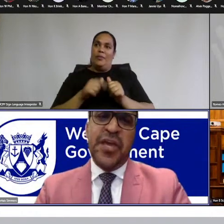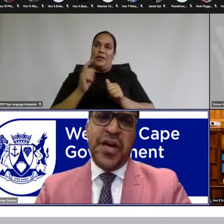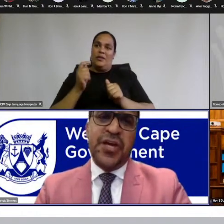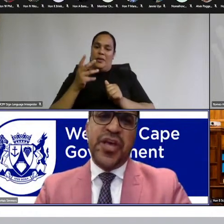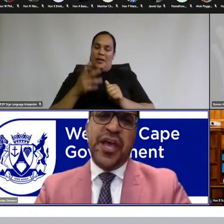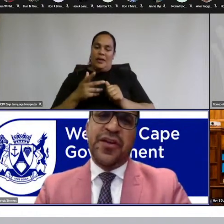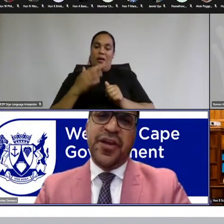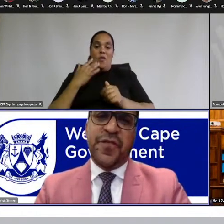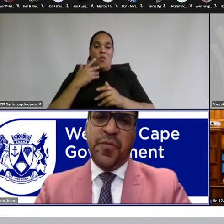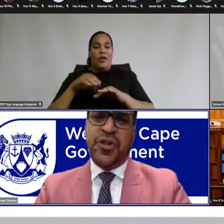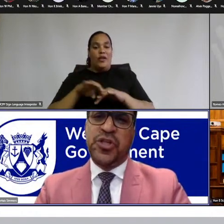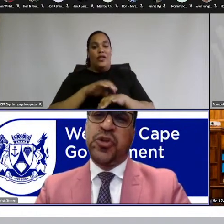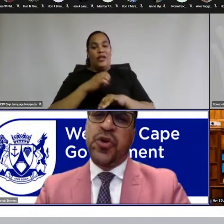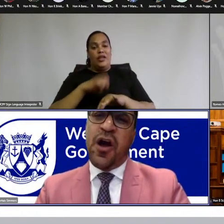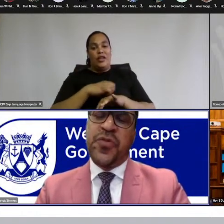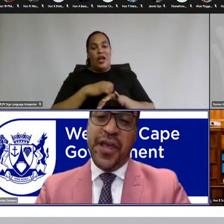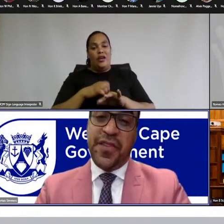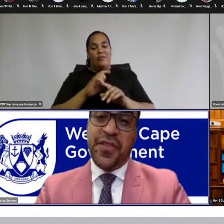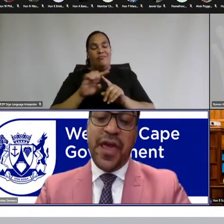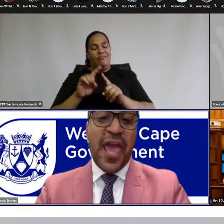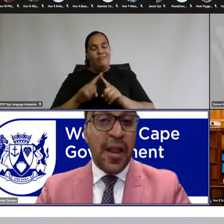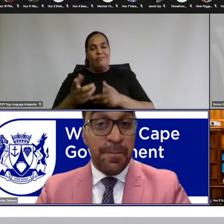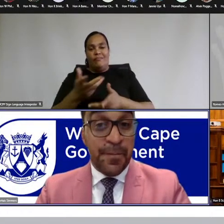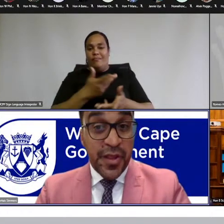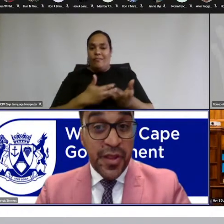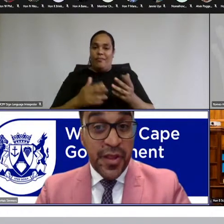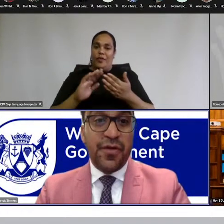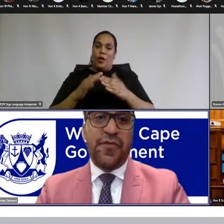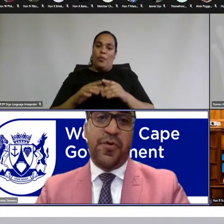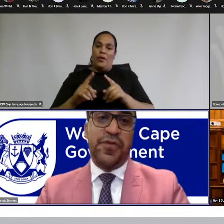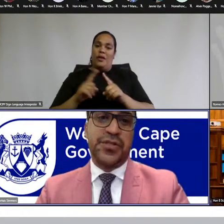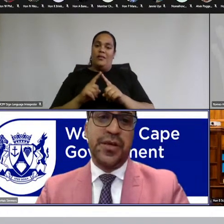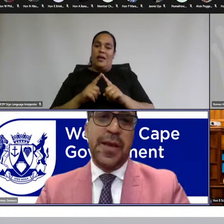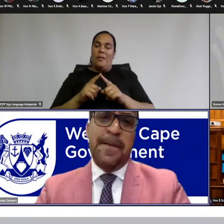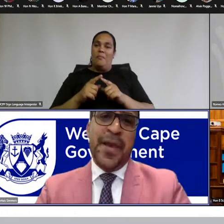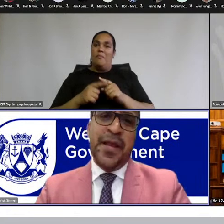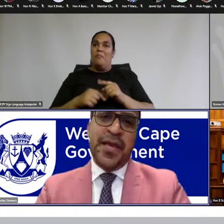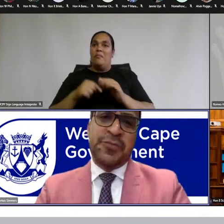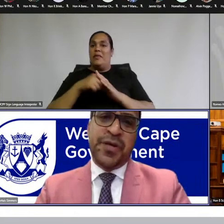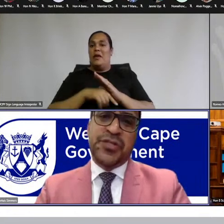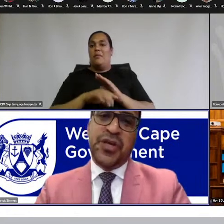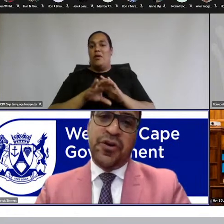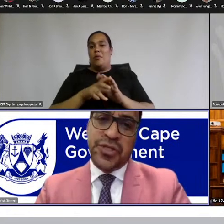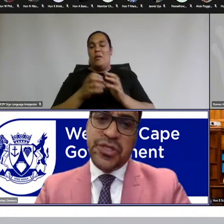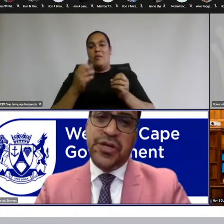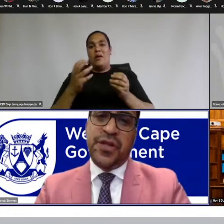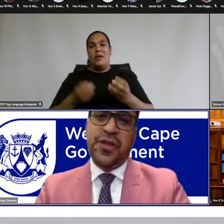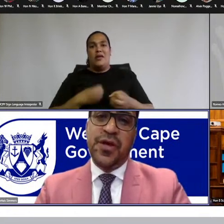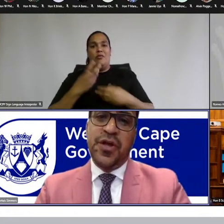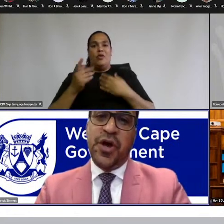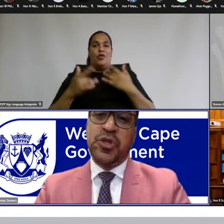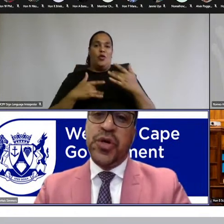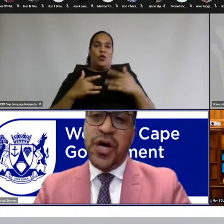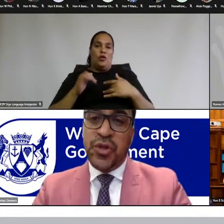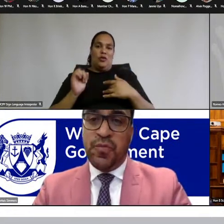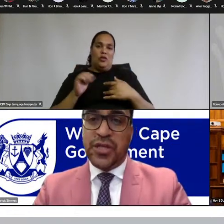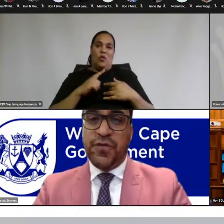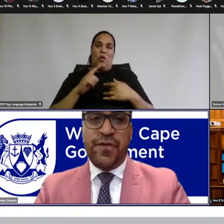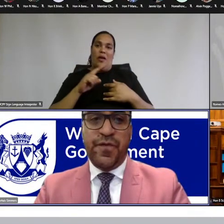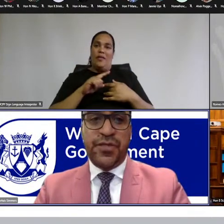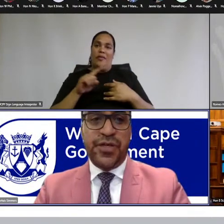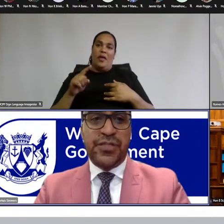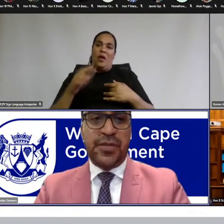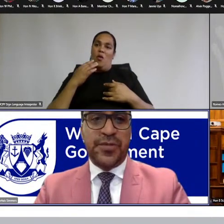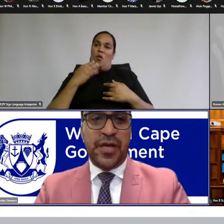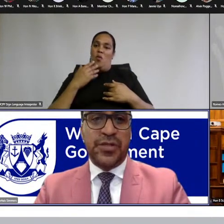having engaged an array of communities throughout the length and breadth of the province, many expressed their concern that those who